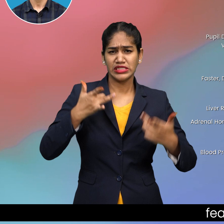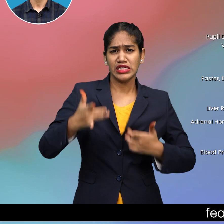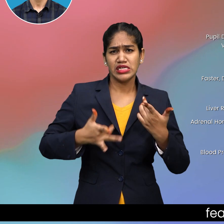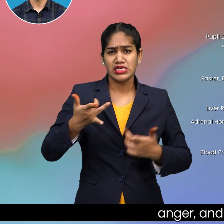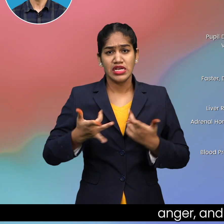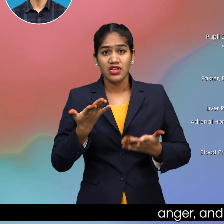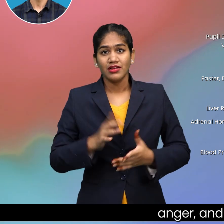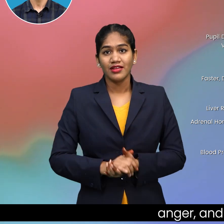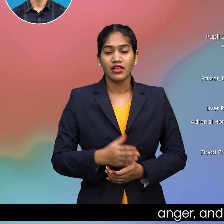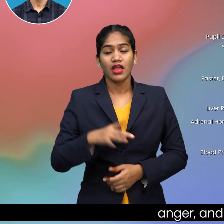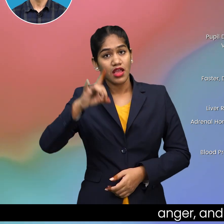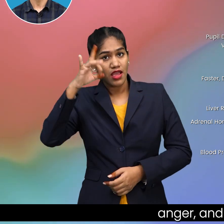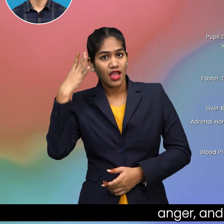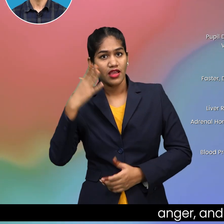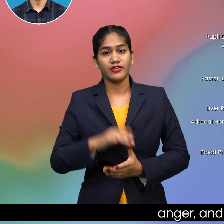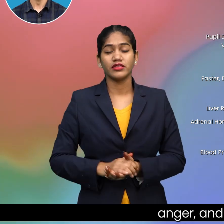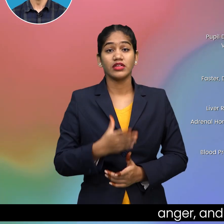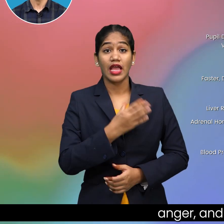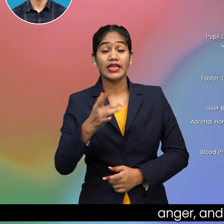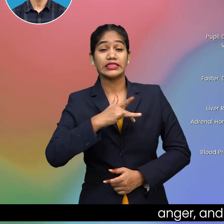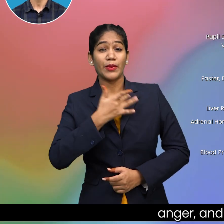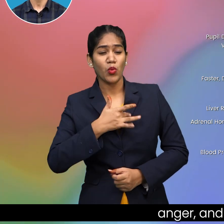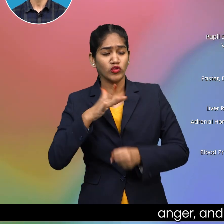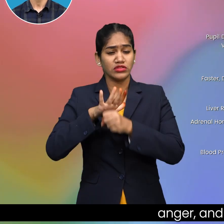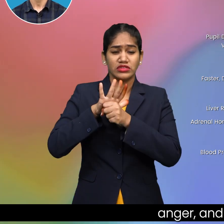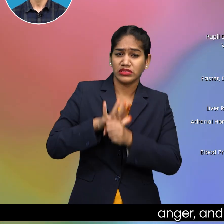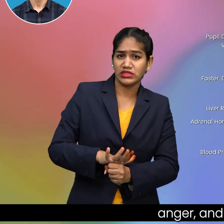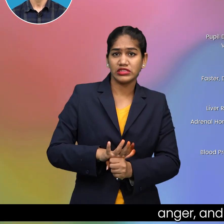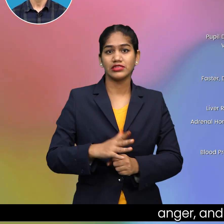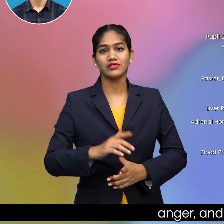anxiety, anger, and emotional stress.